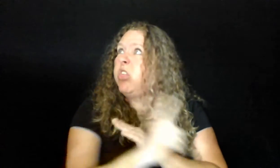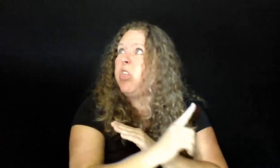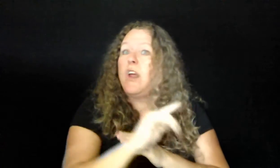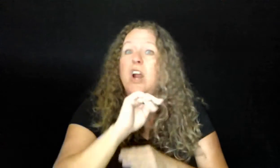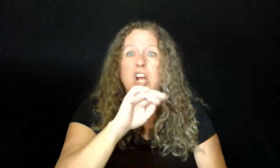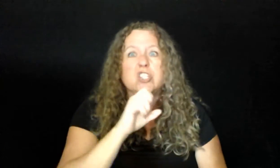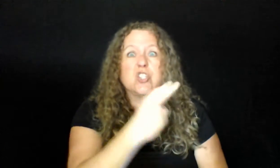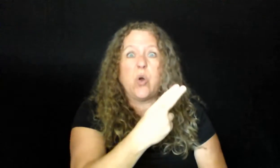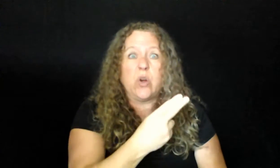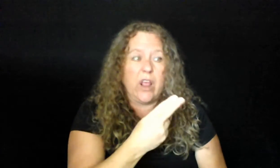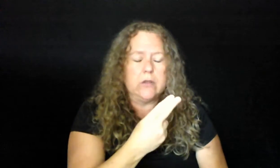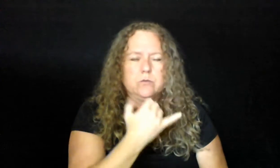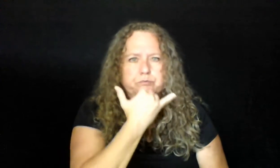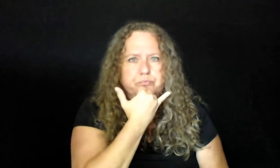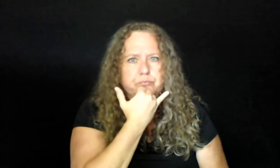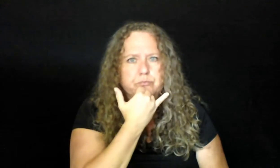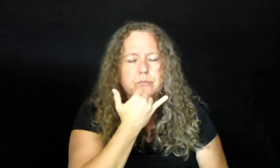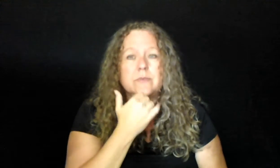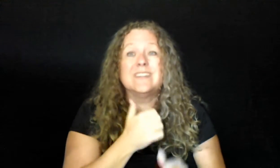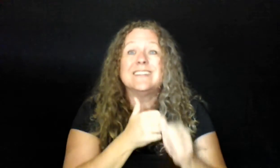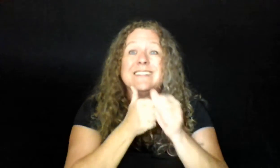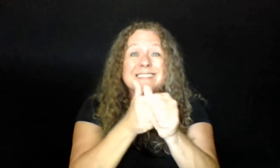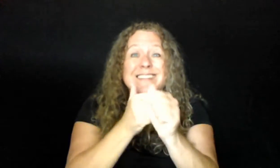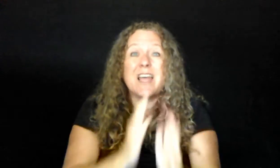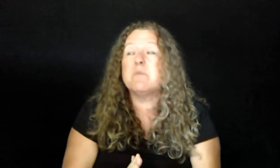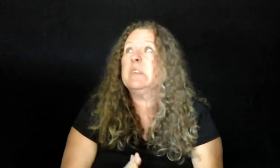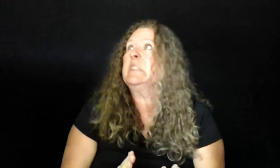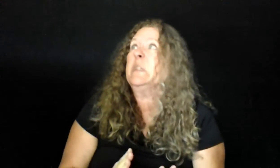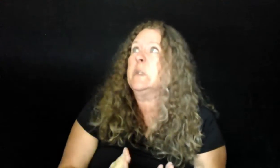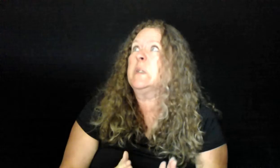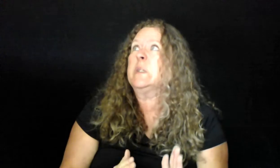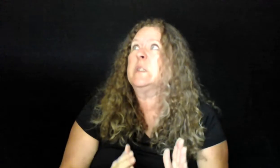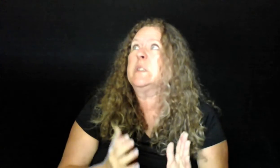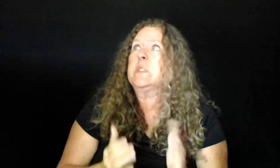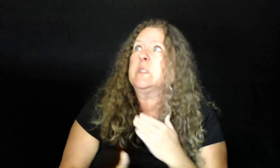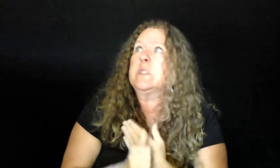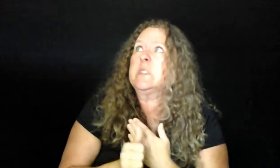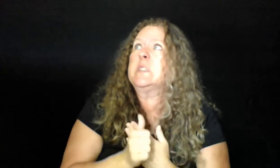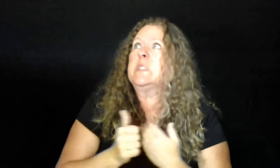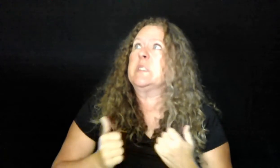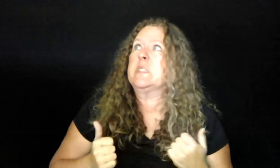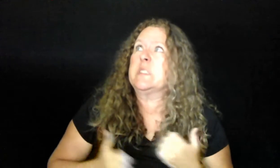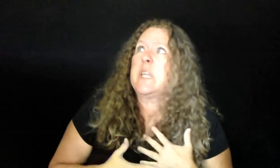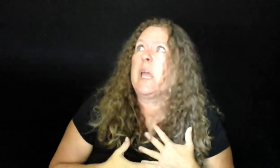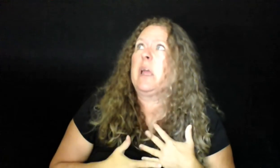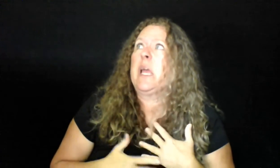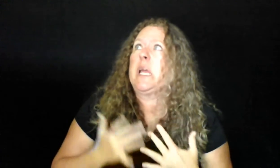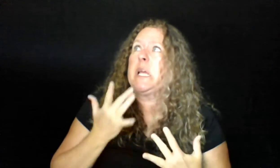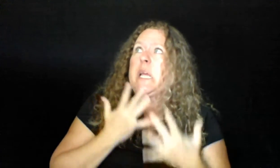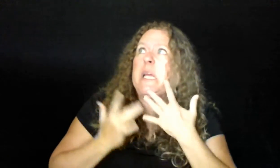trust God. To follow God's call in our lives can be tricky and scary, but if we go with God's